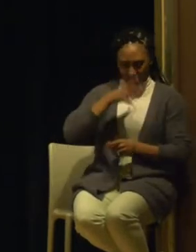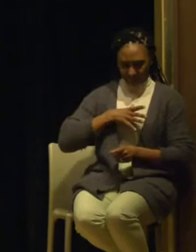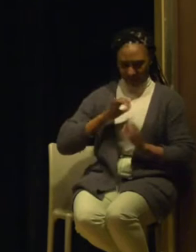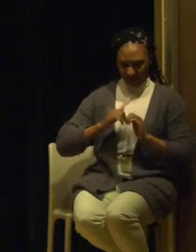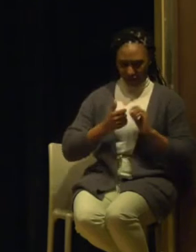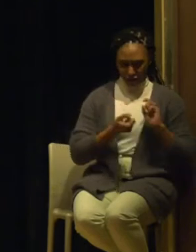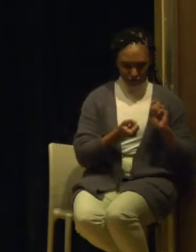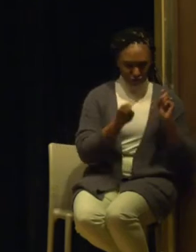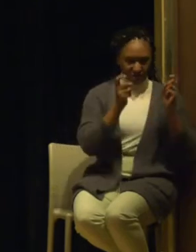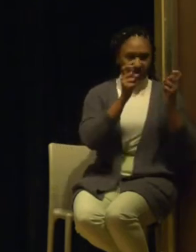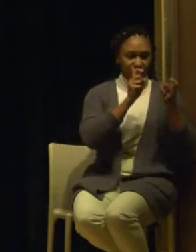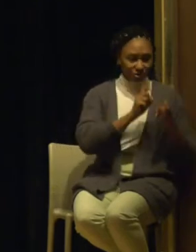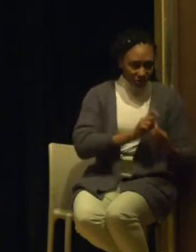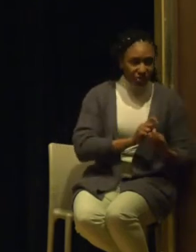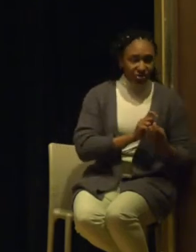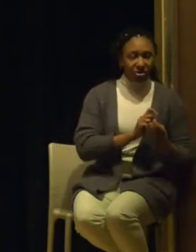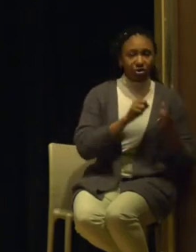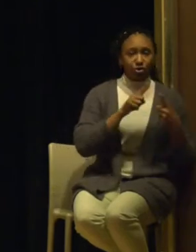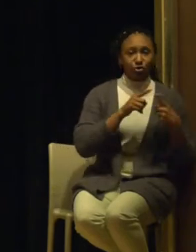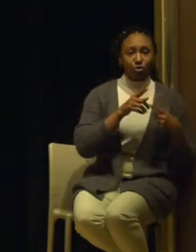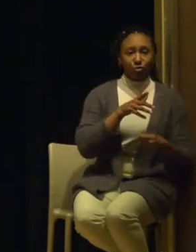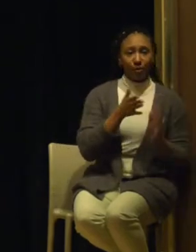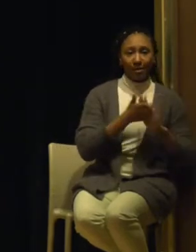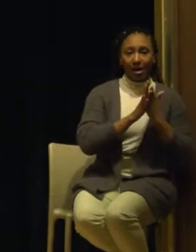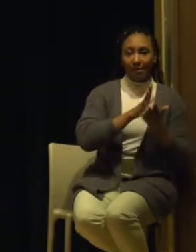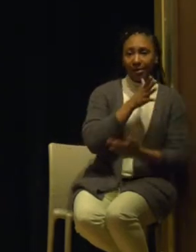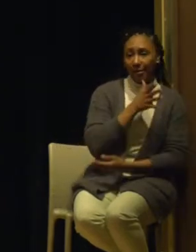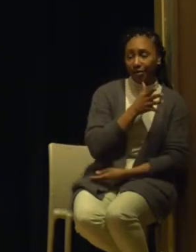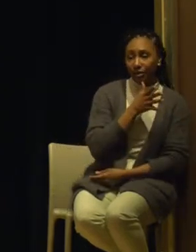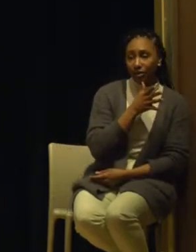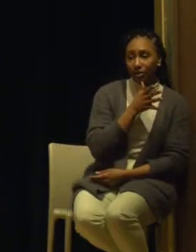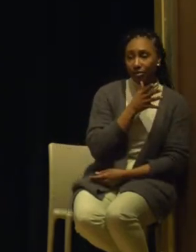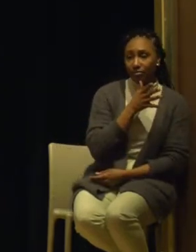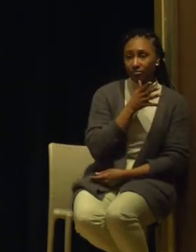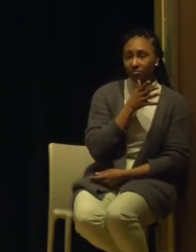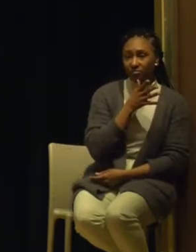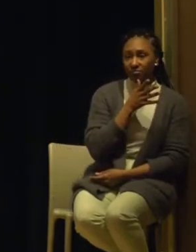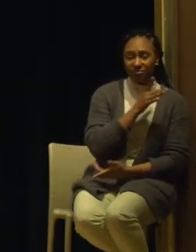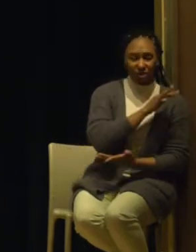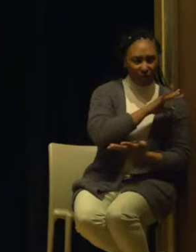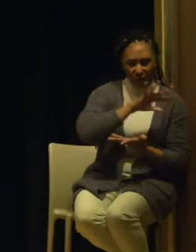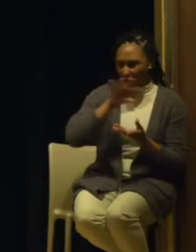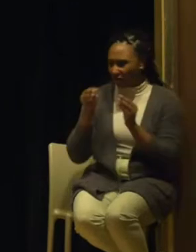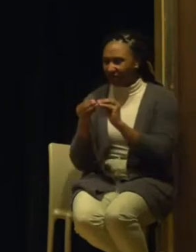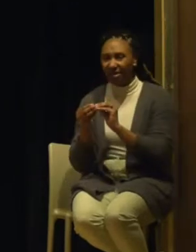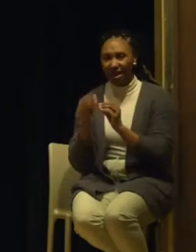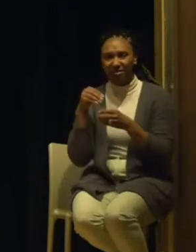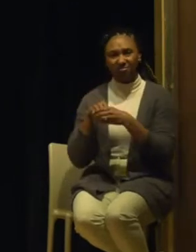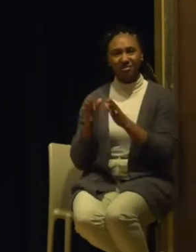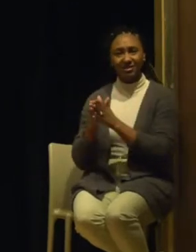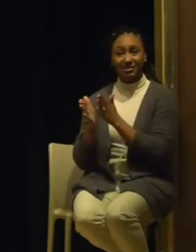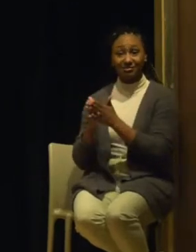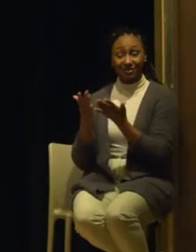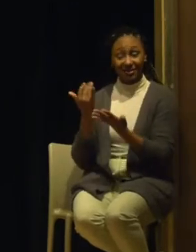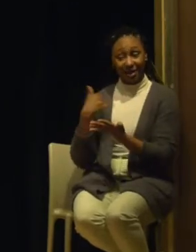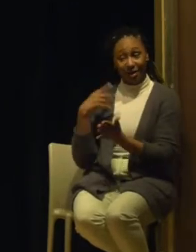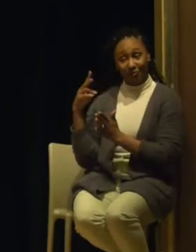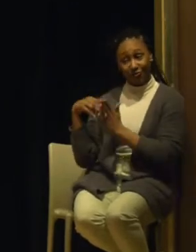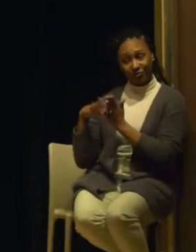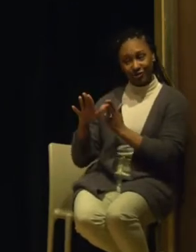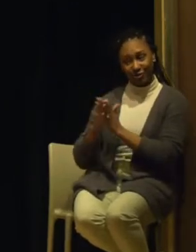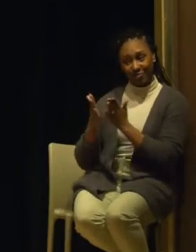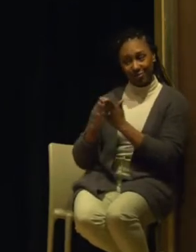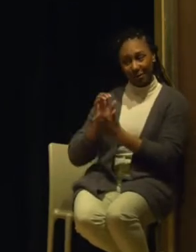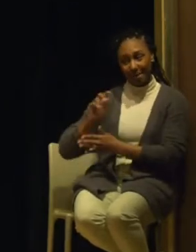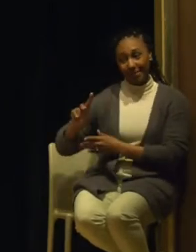balance motherhood. All of that resides in this book. Right. And I'm going to read your book back to you. Okay. So